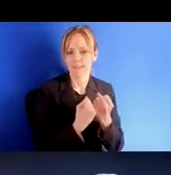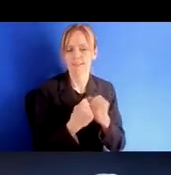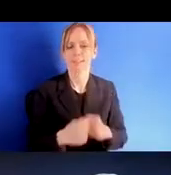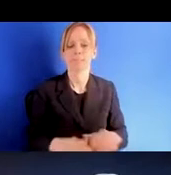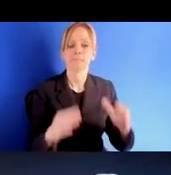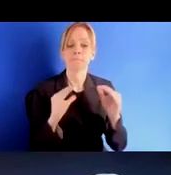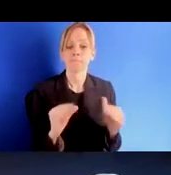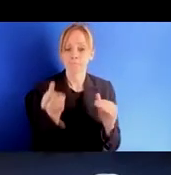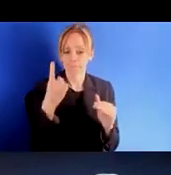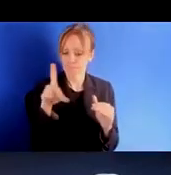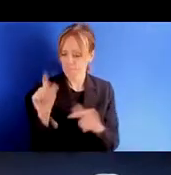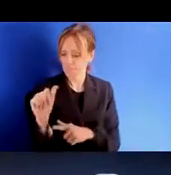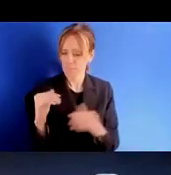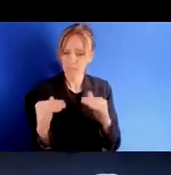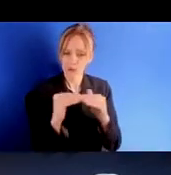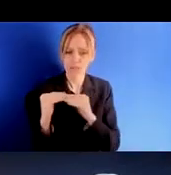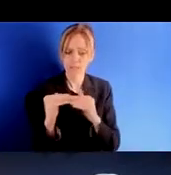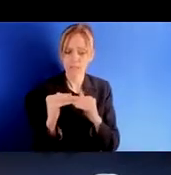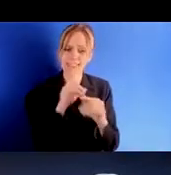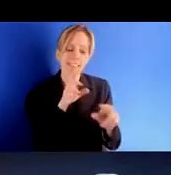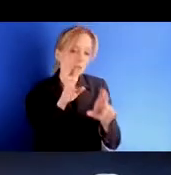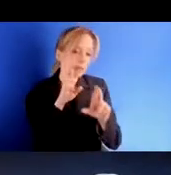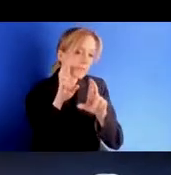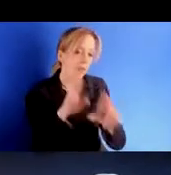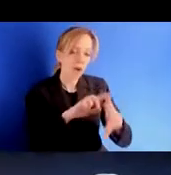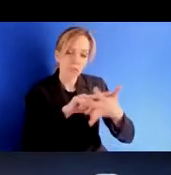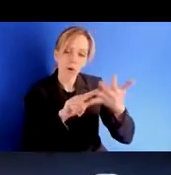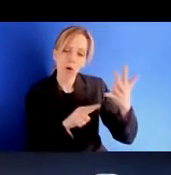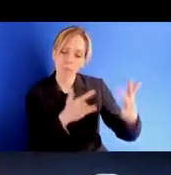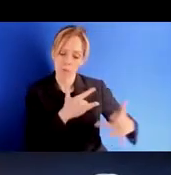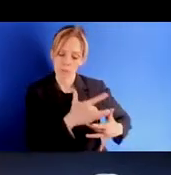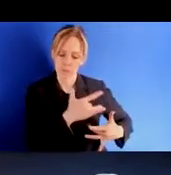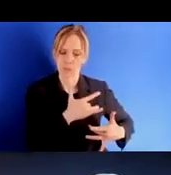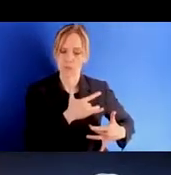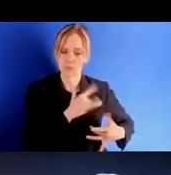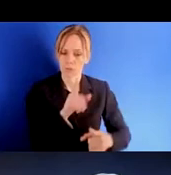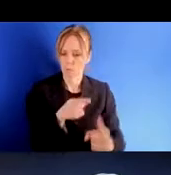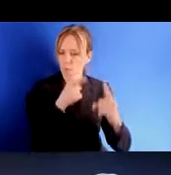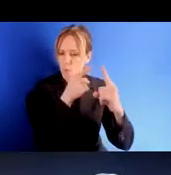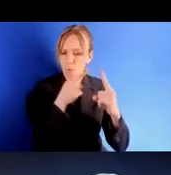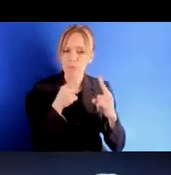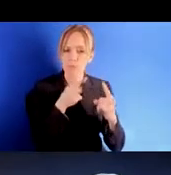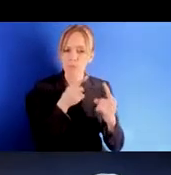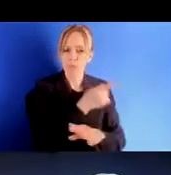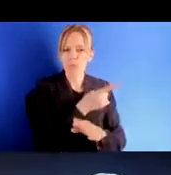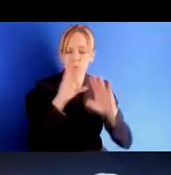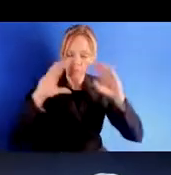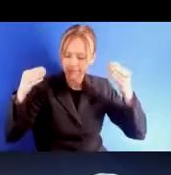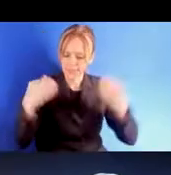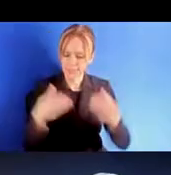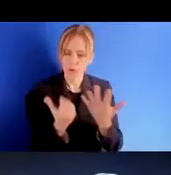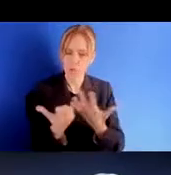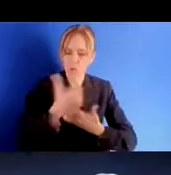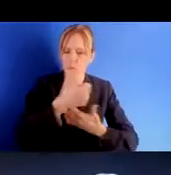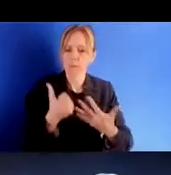Disability justice is a response to these concerns. It seeks to center the priorities and approaches of the most